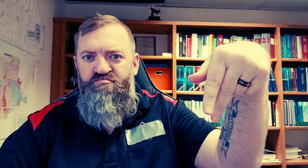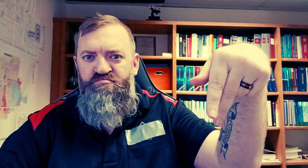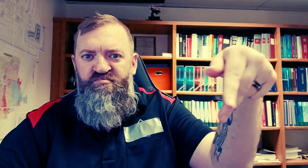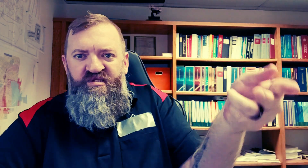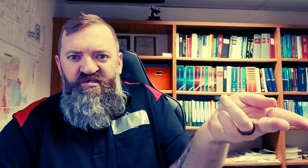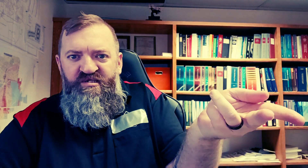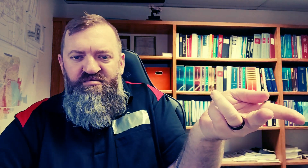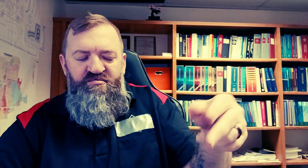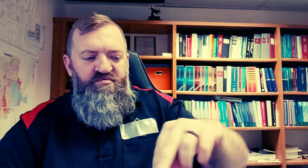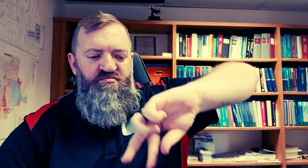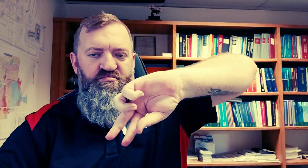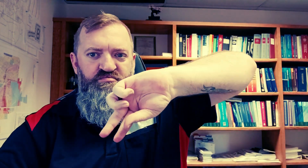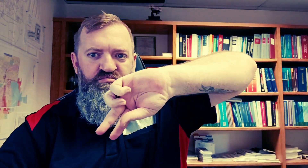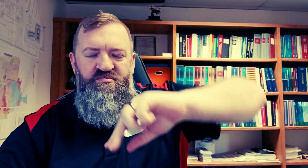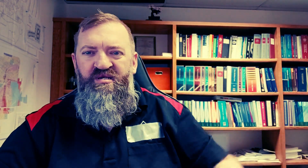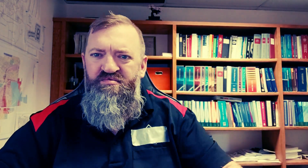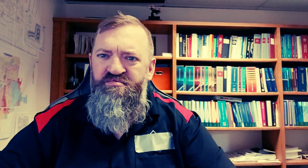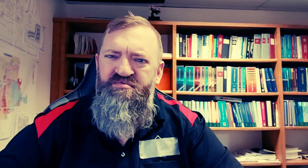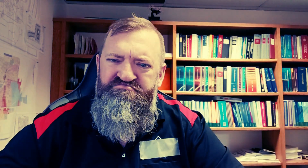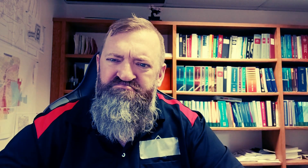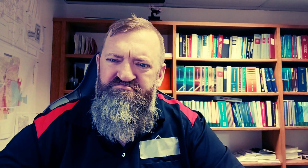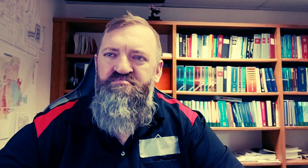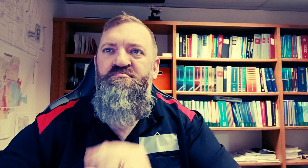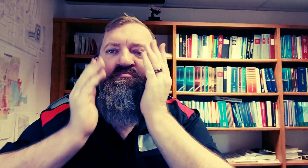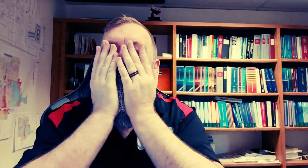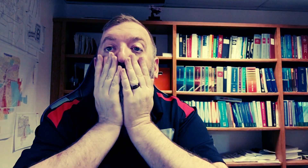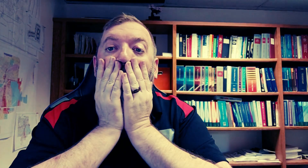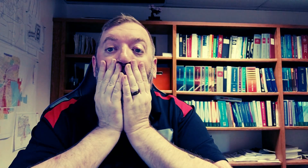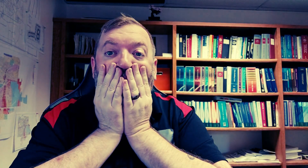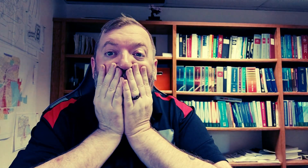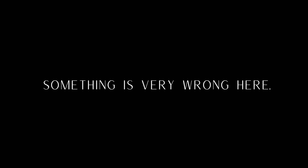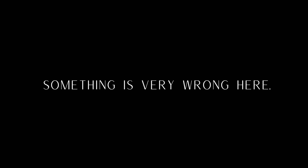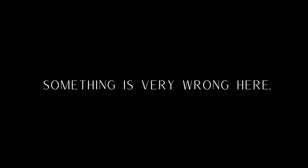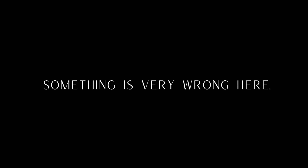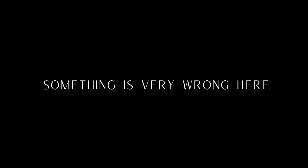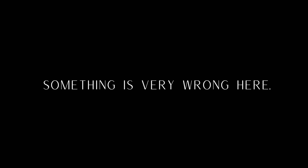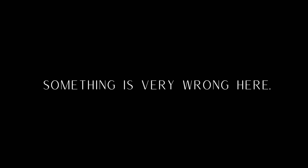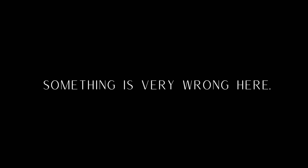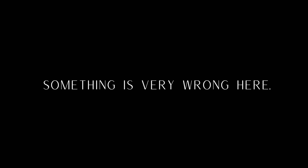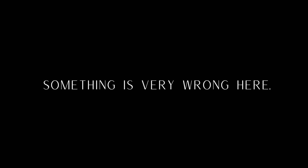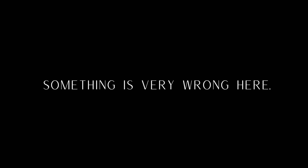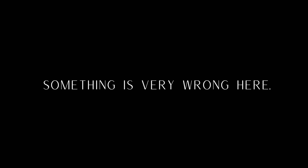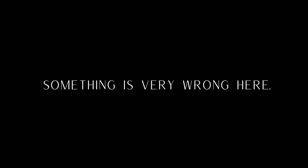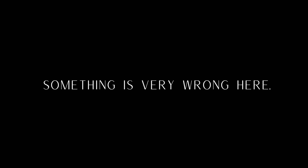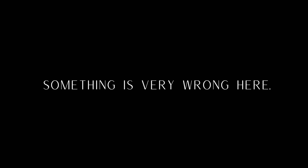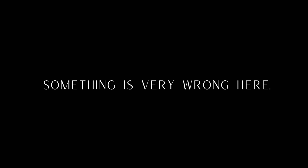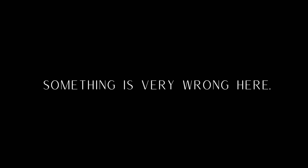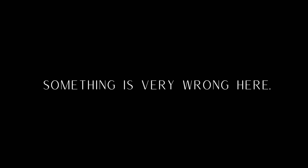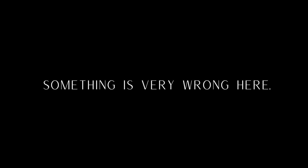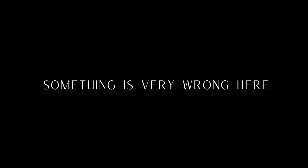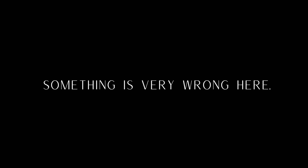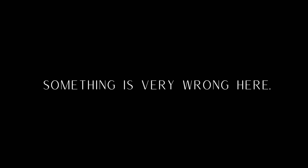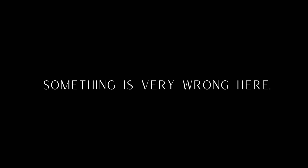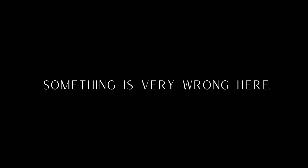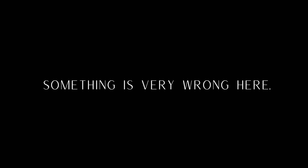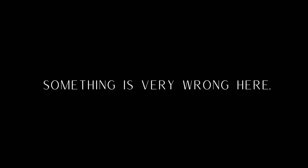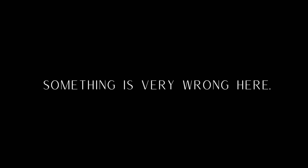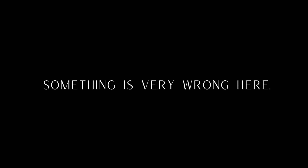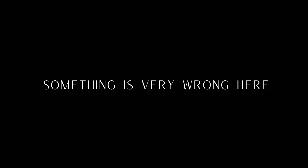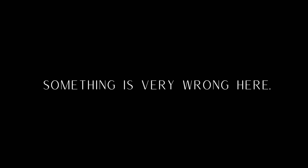of my letter spelling should be performed comfortably with my hand directly over